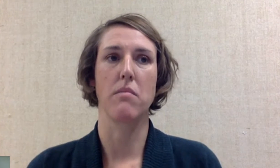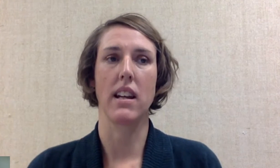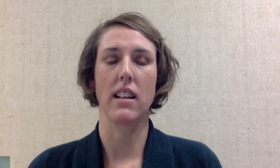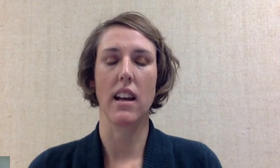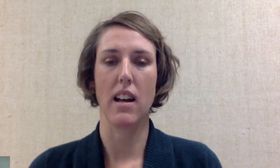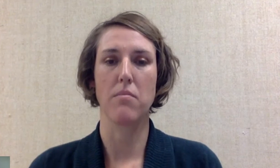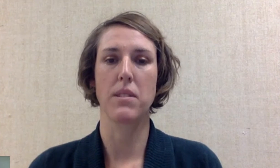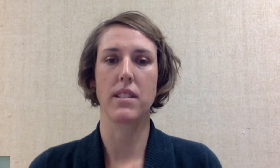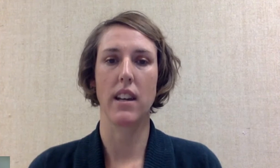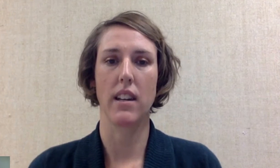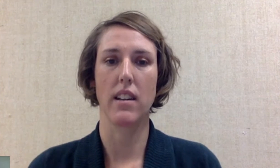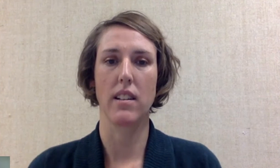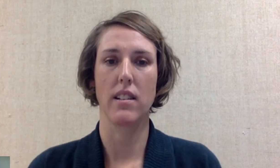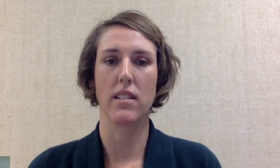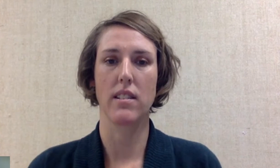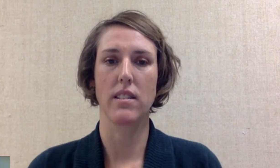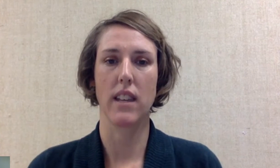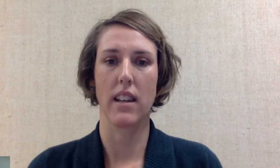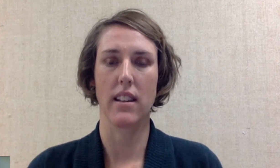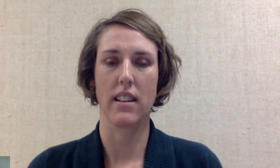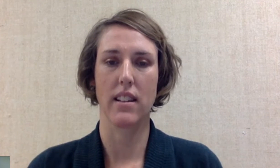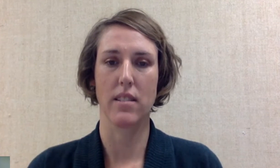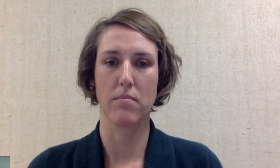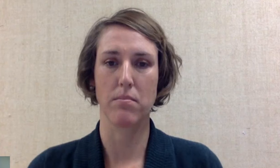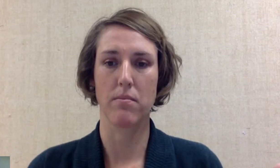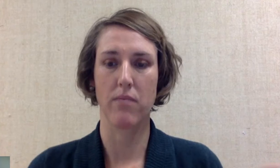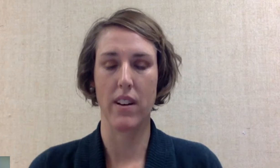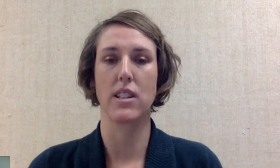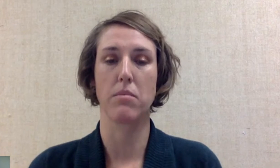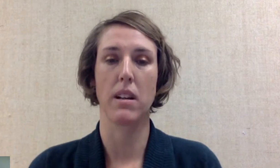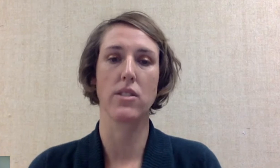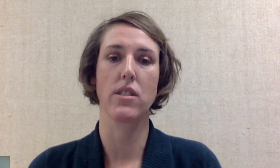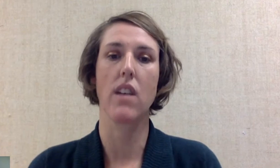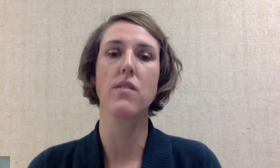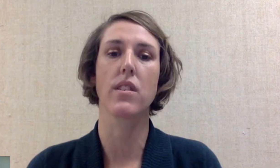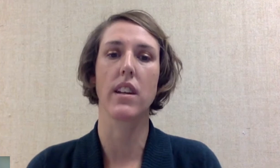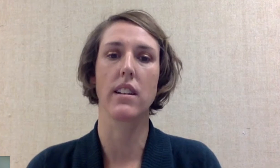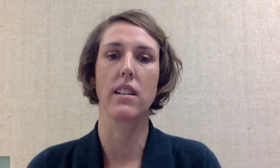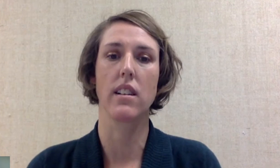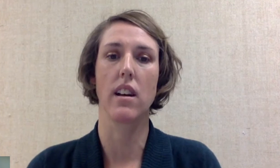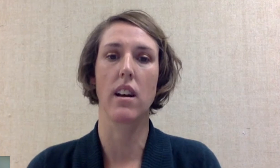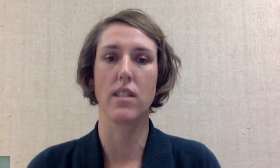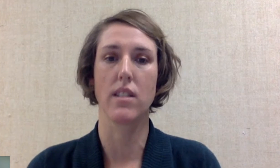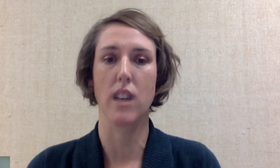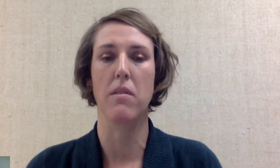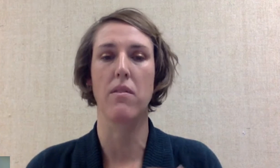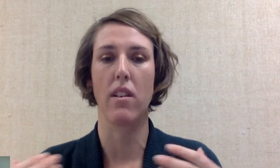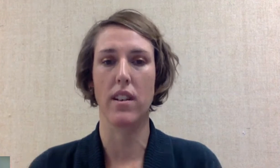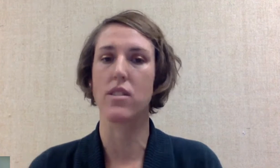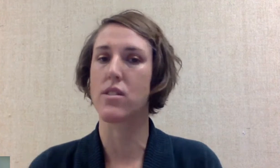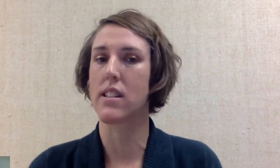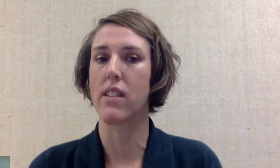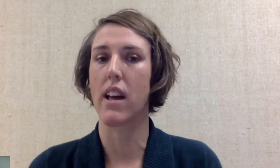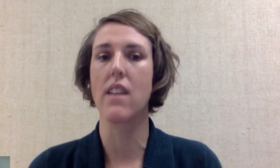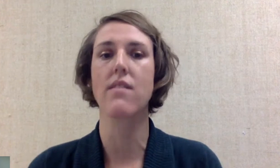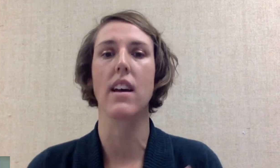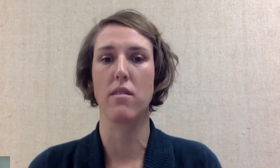money helped to take the financial pressures off so that on top of all the other stress of life and of